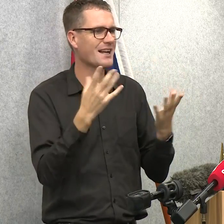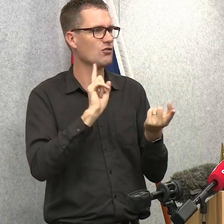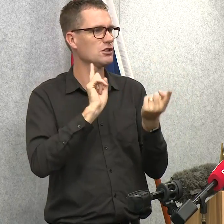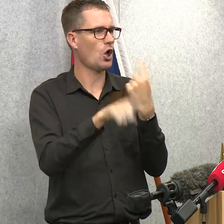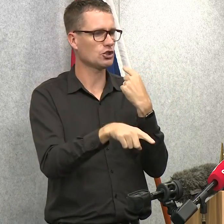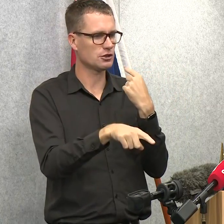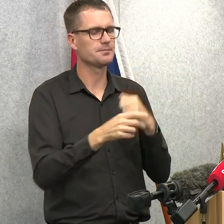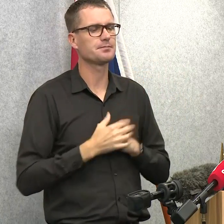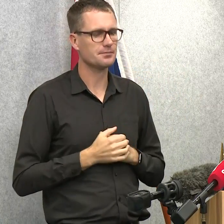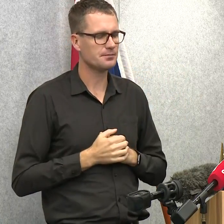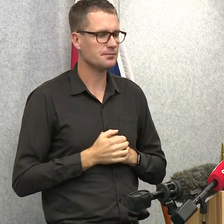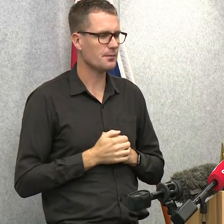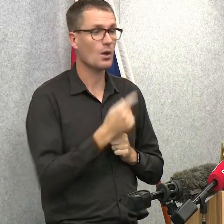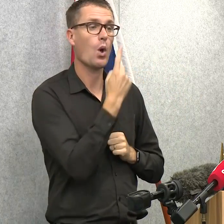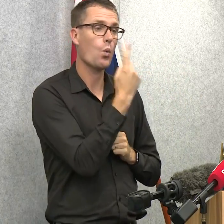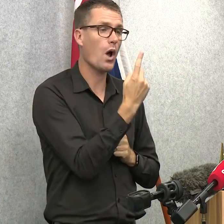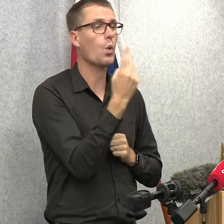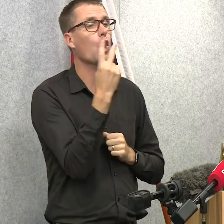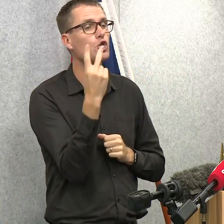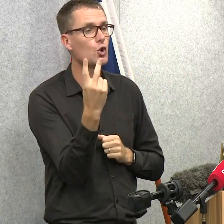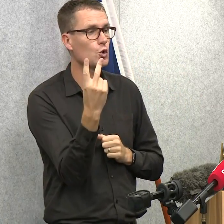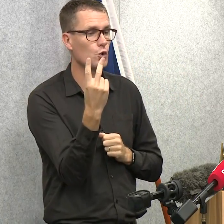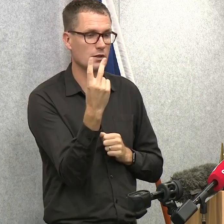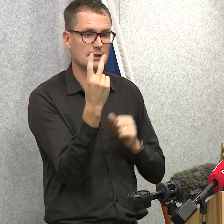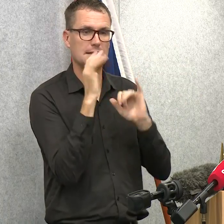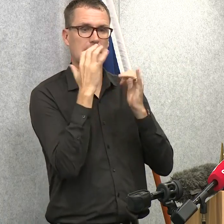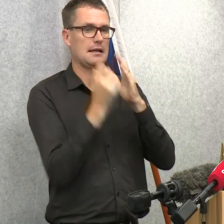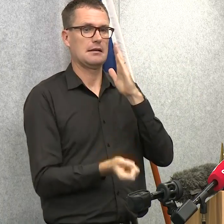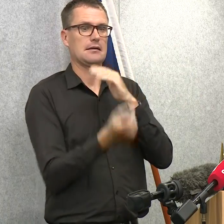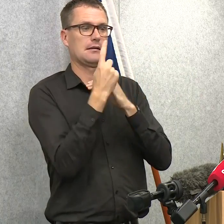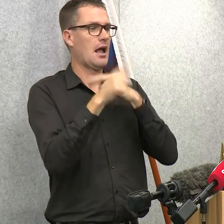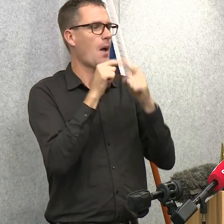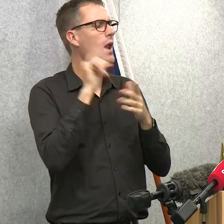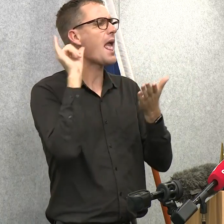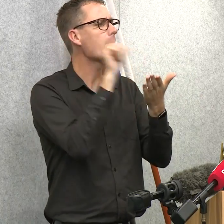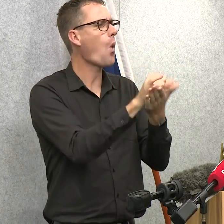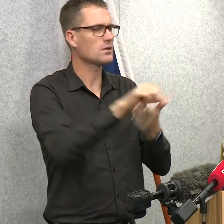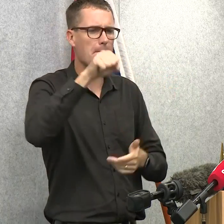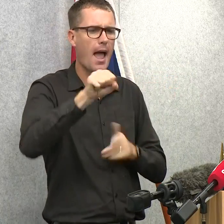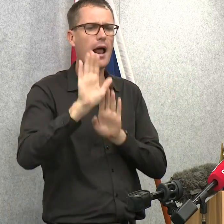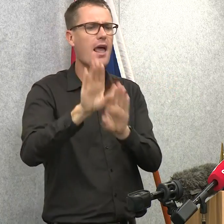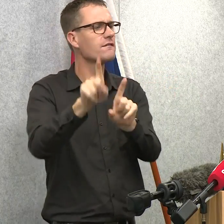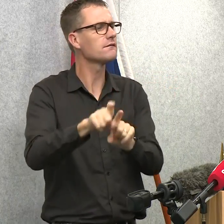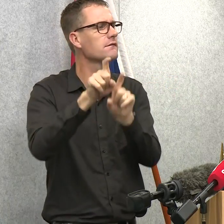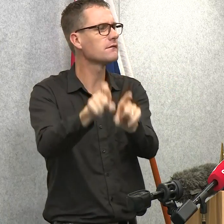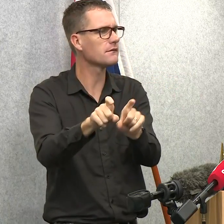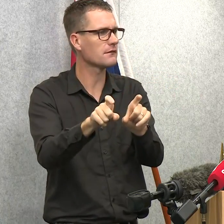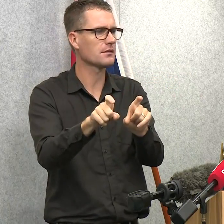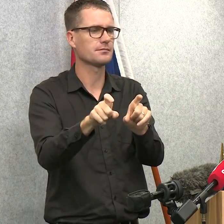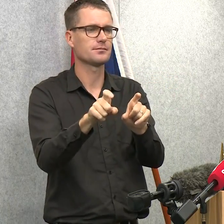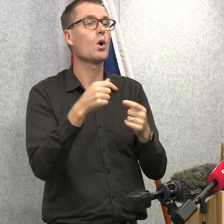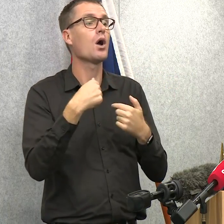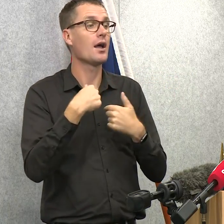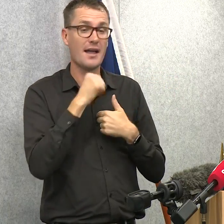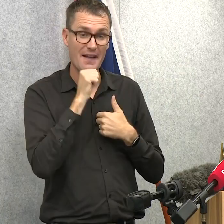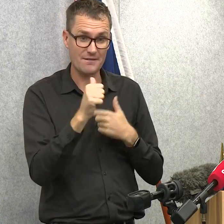know, there's been 1 or 2 emergency scares around airports and bags left. We'll be there immediately. We've asked the public, see